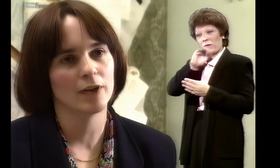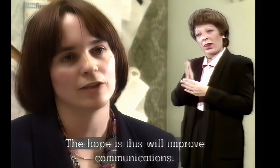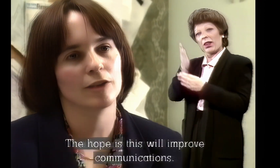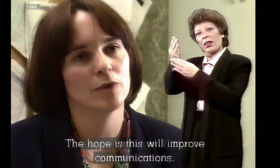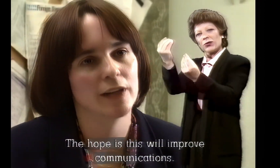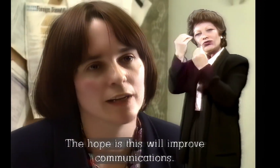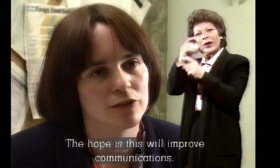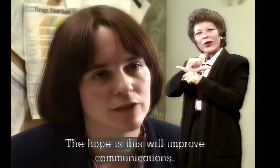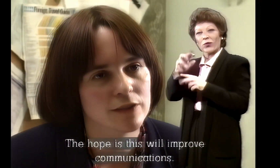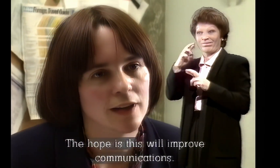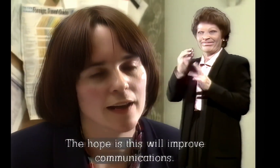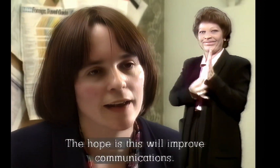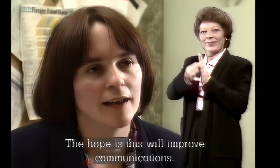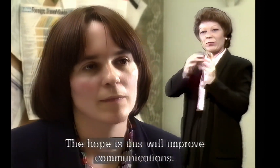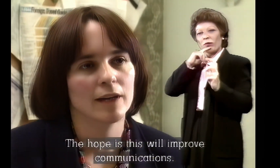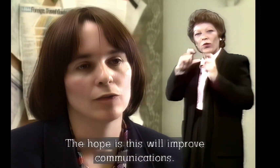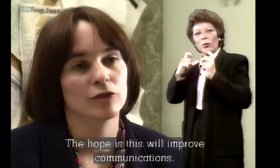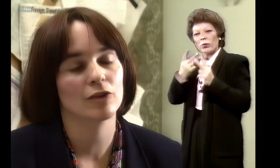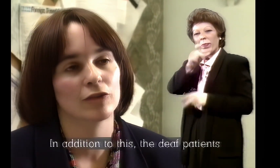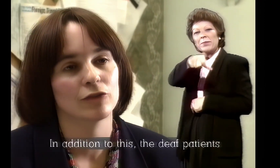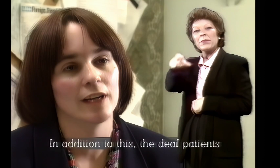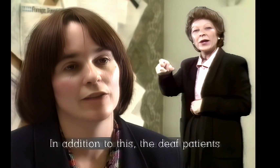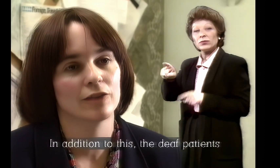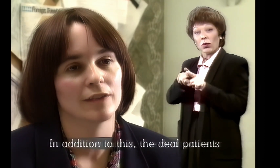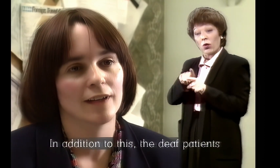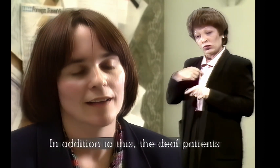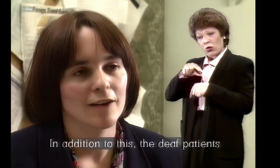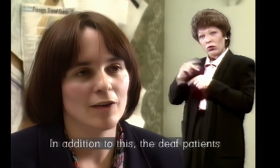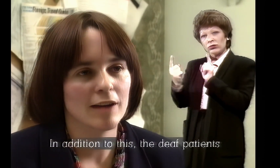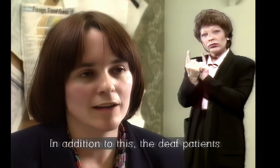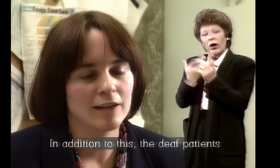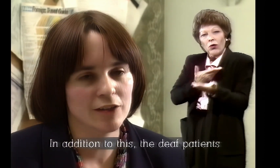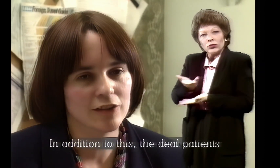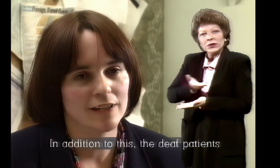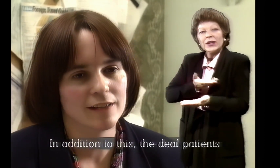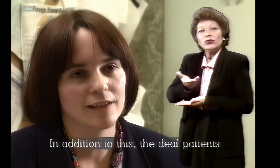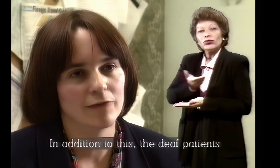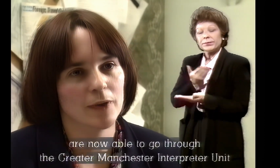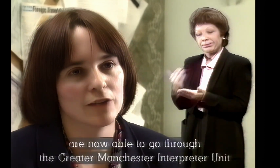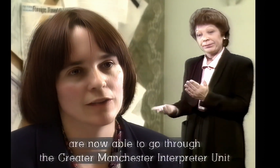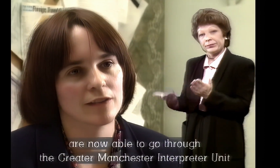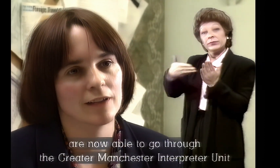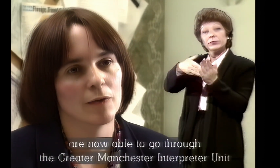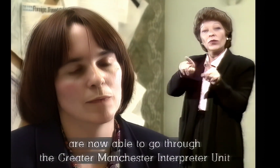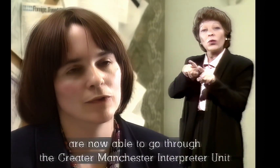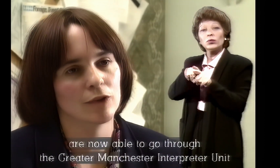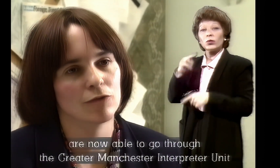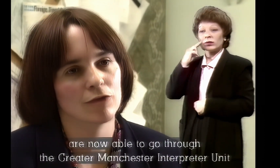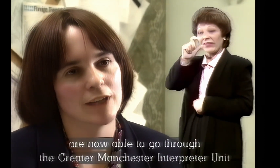patient communications and also the consultation. In addition to this, the deaf patients are now able to go through the Greater